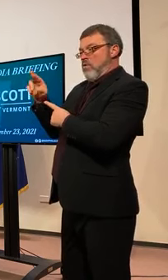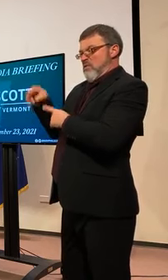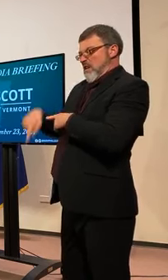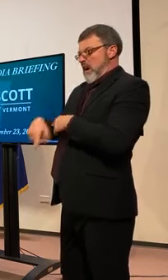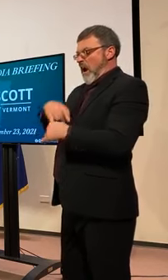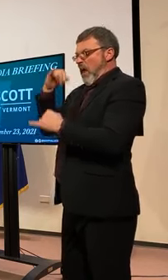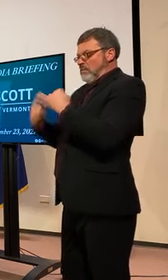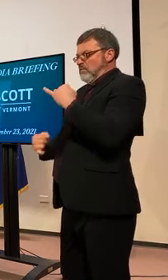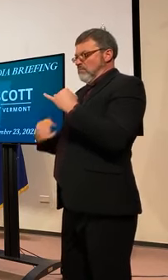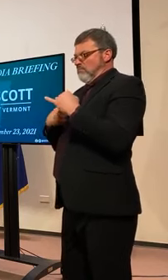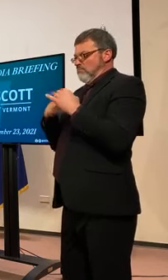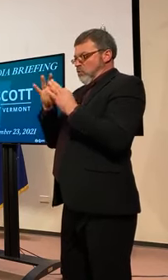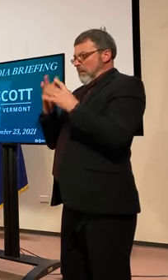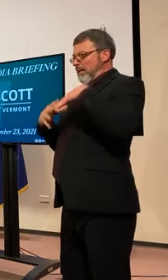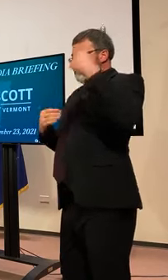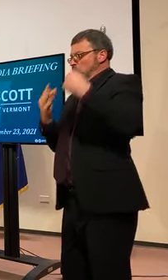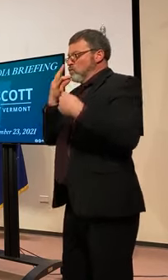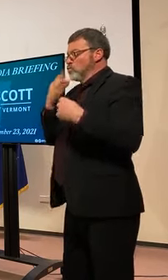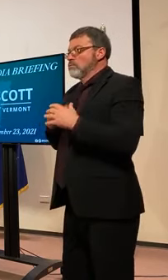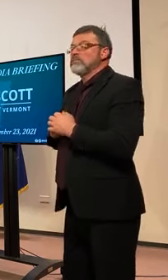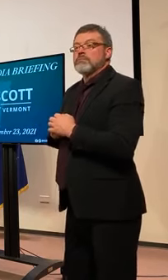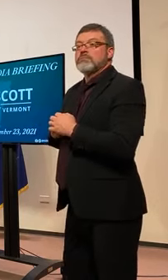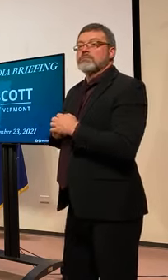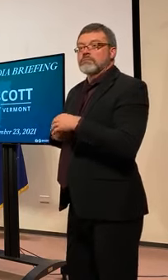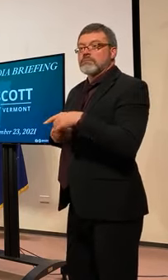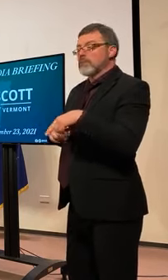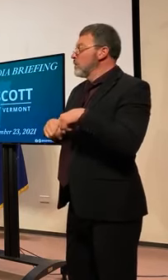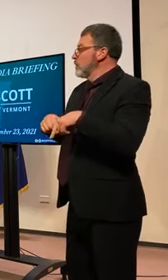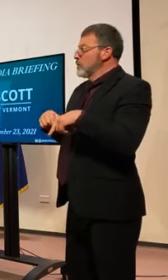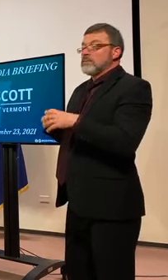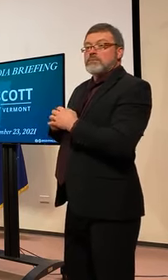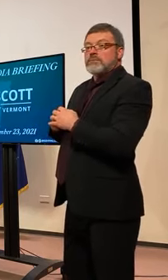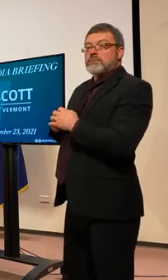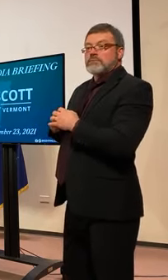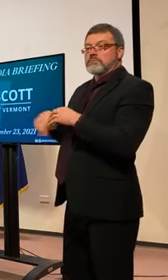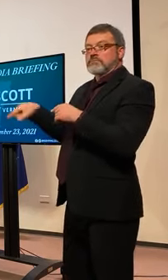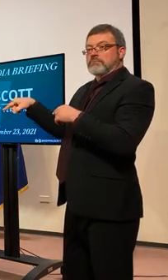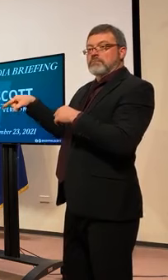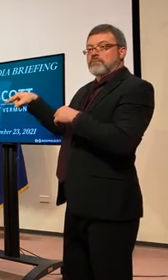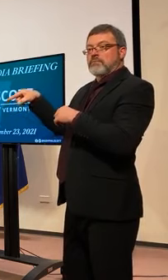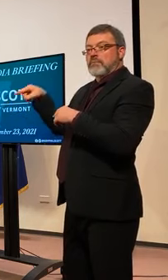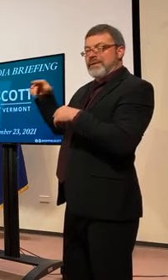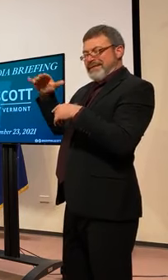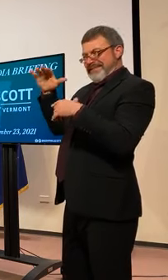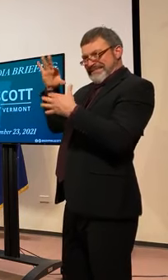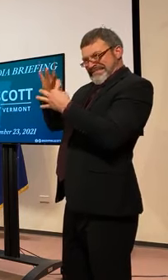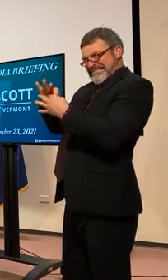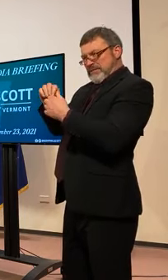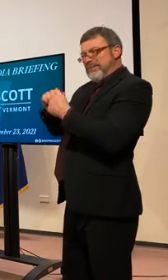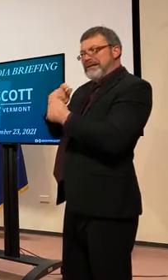Good afternoon. I've heard you guys today talking about rapid testing and the White House is speaking more.